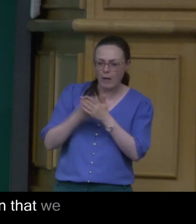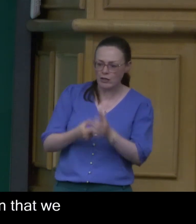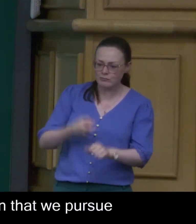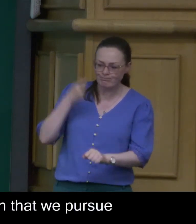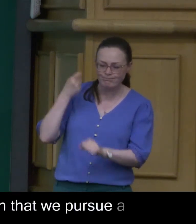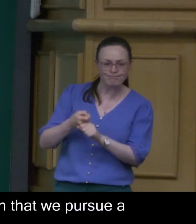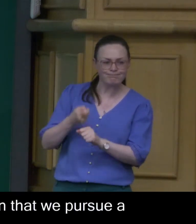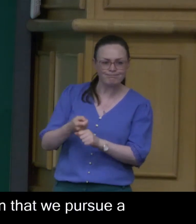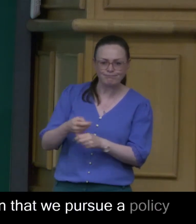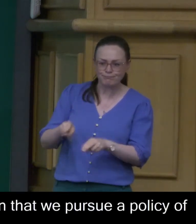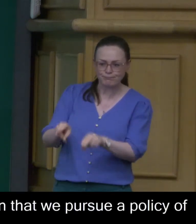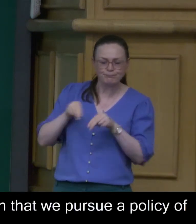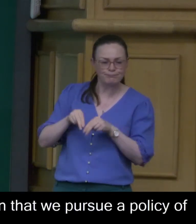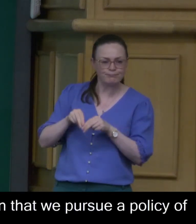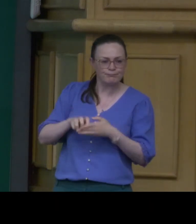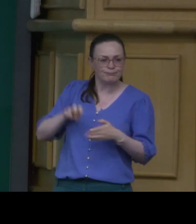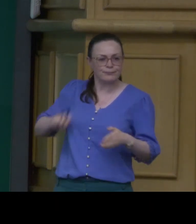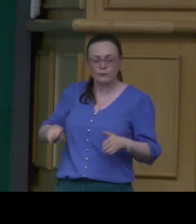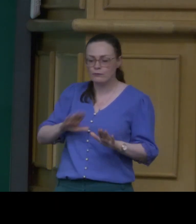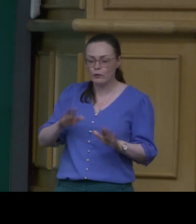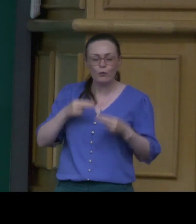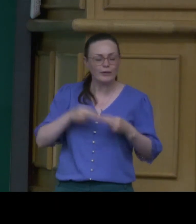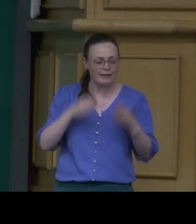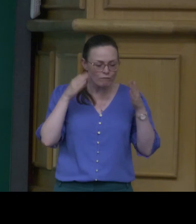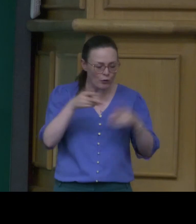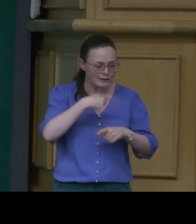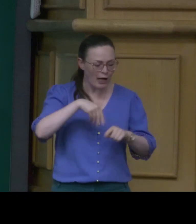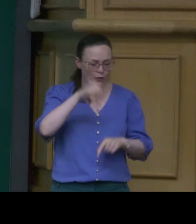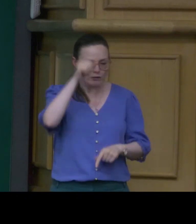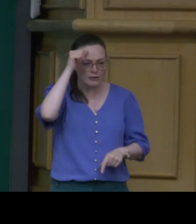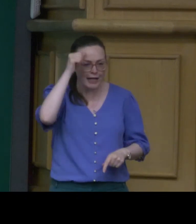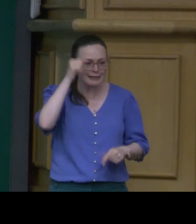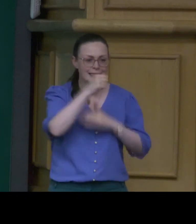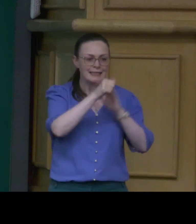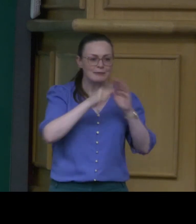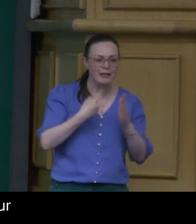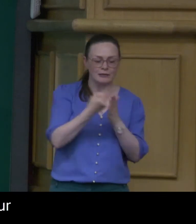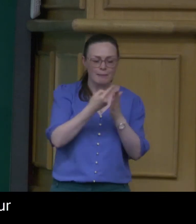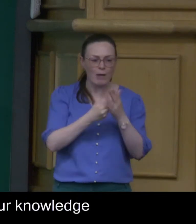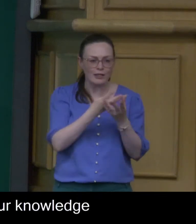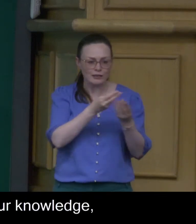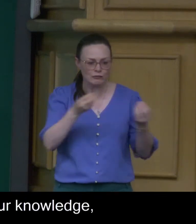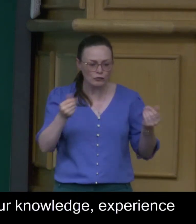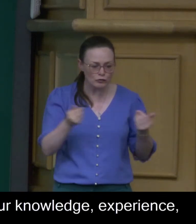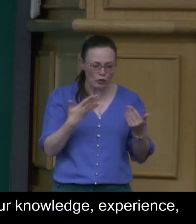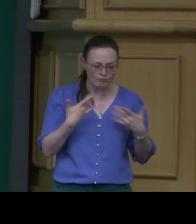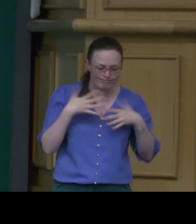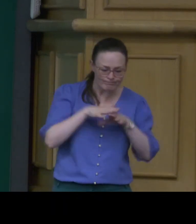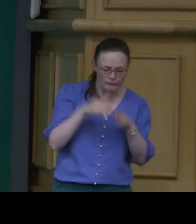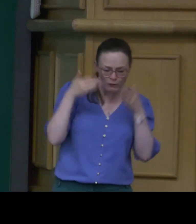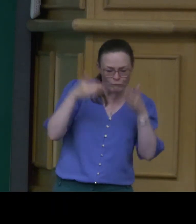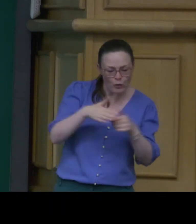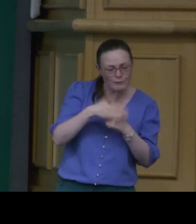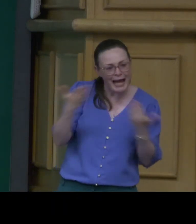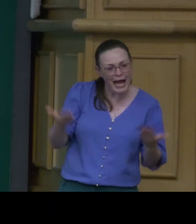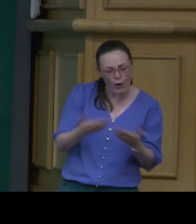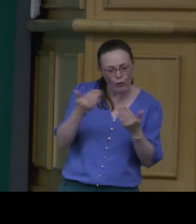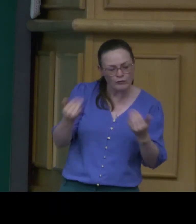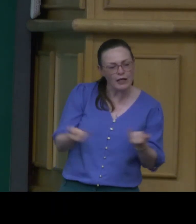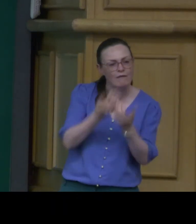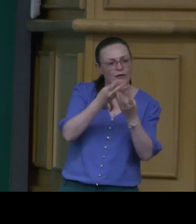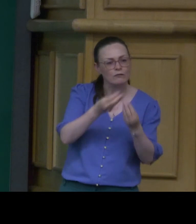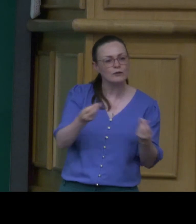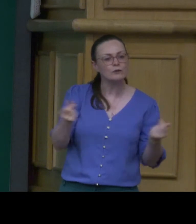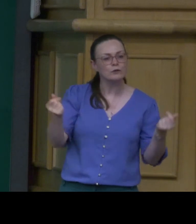impartiality, but rather that we focus all our knowledge, experience, policies and resources to promoting conflict